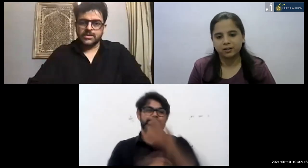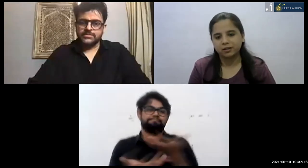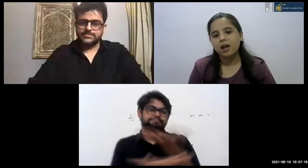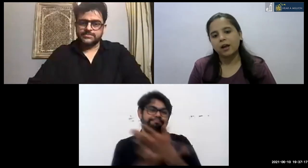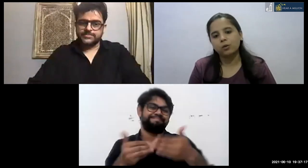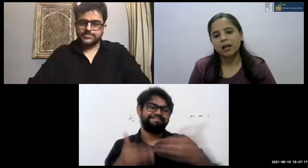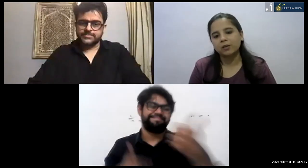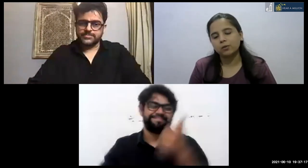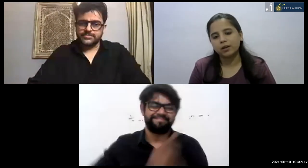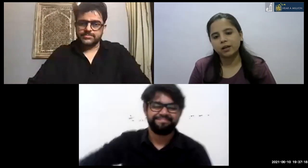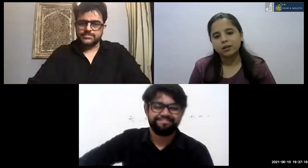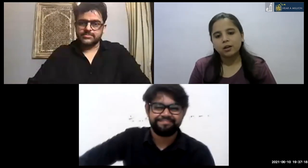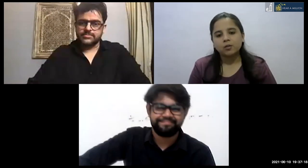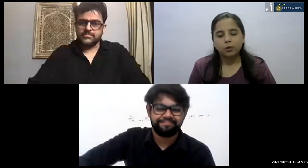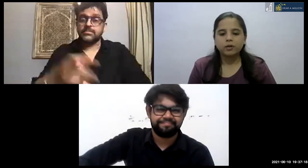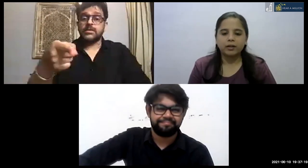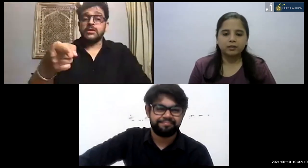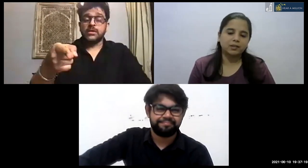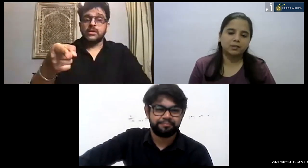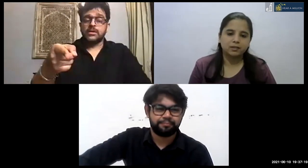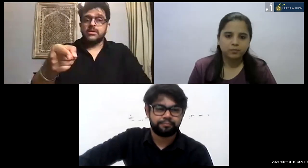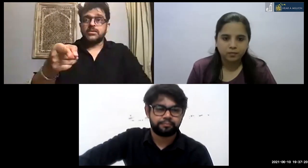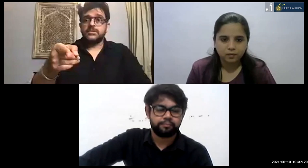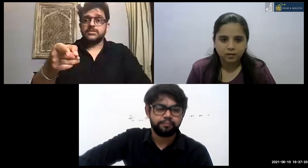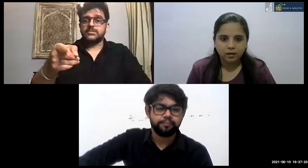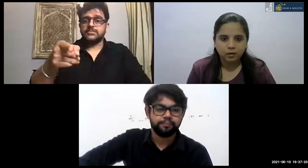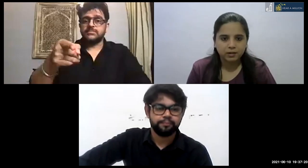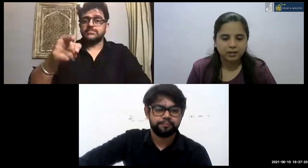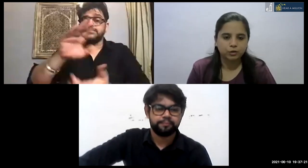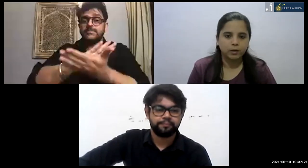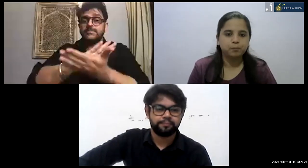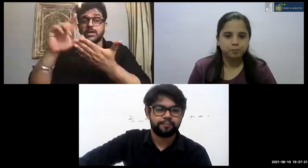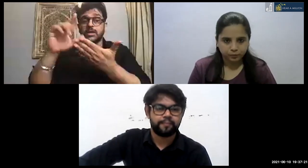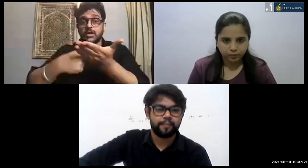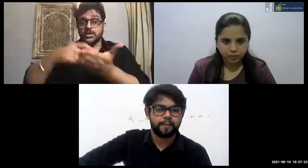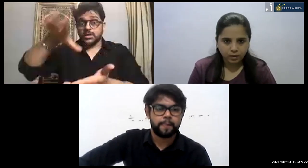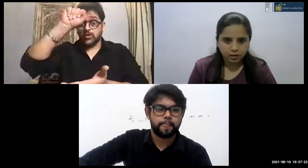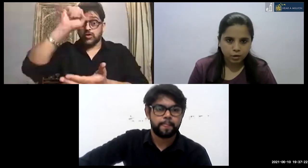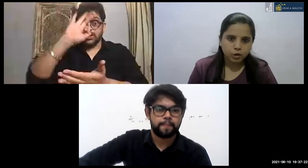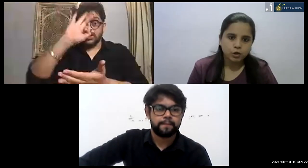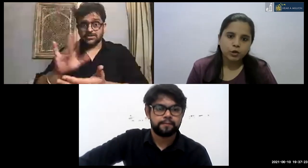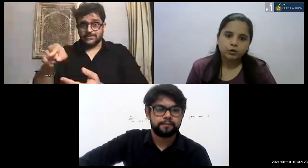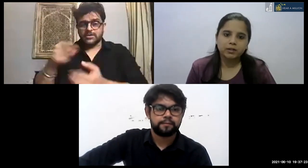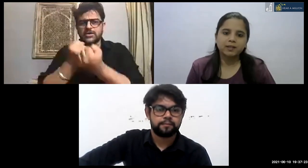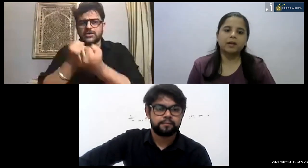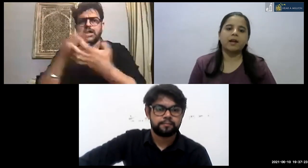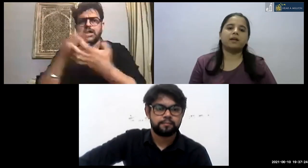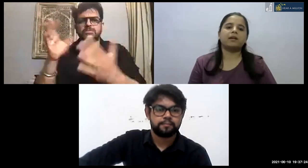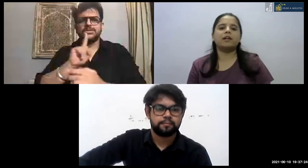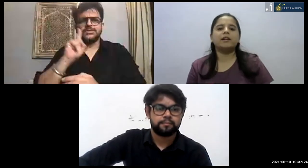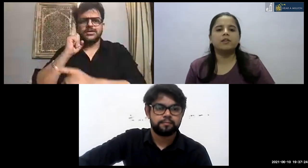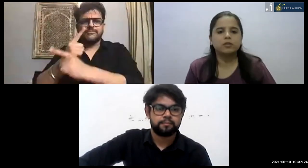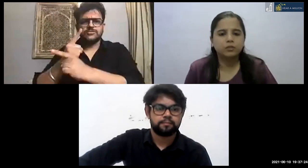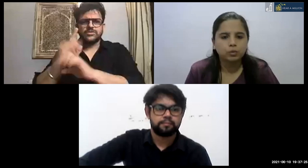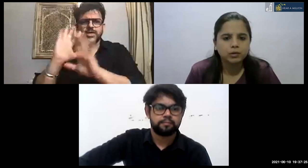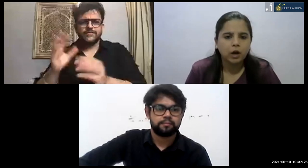Intervention Center. I hope I'll be working more in this school. So in this Haryana